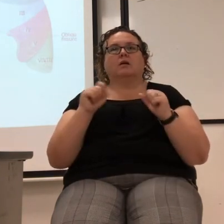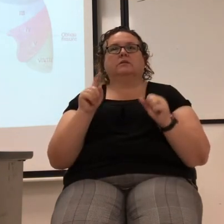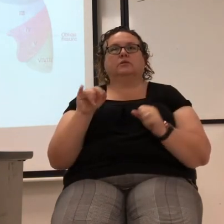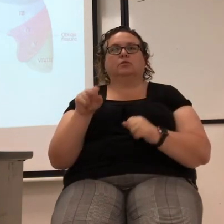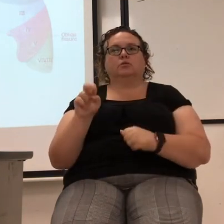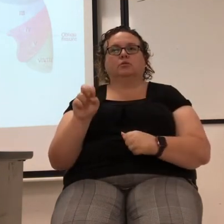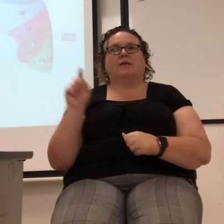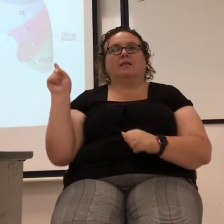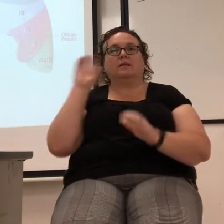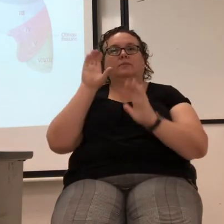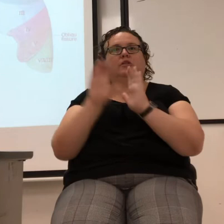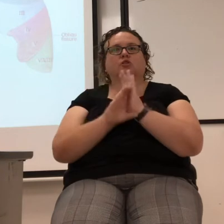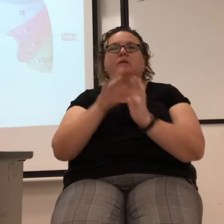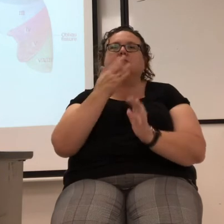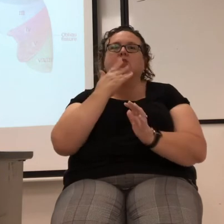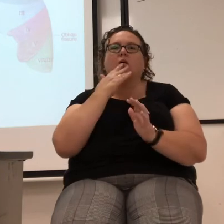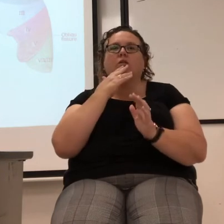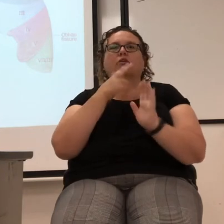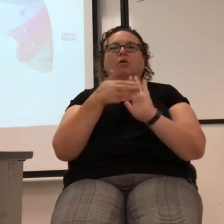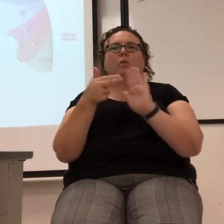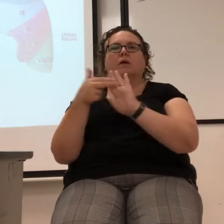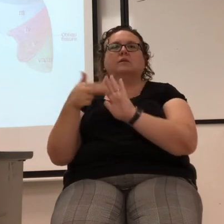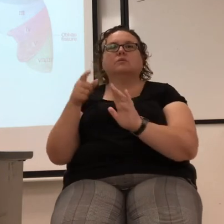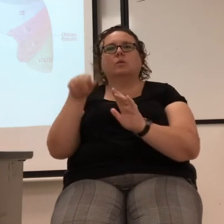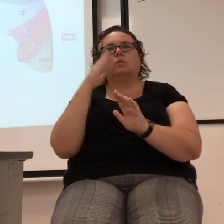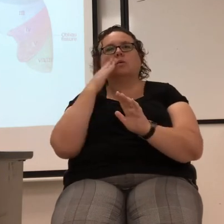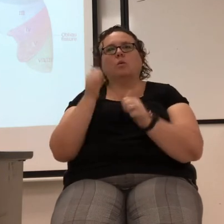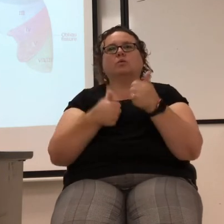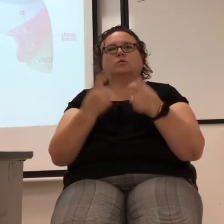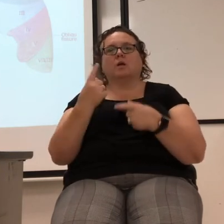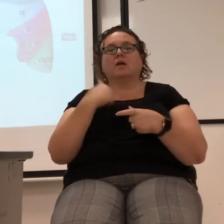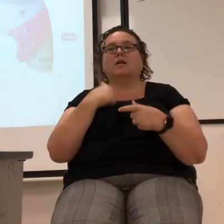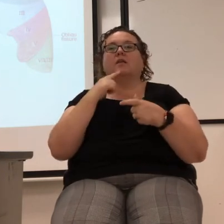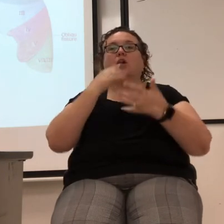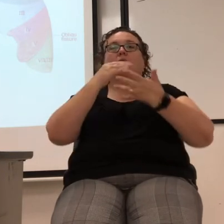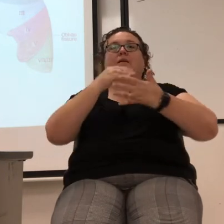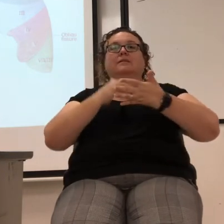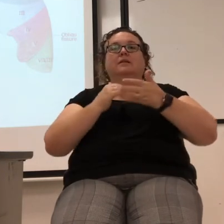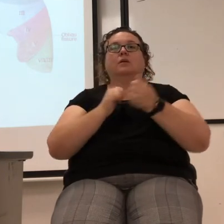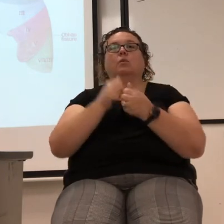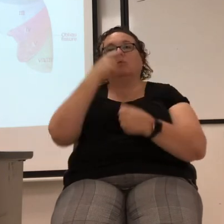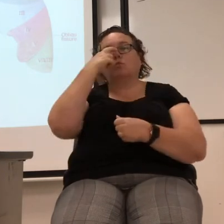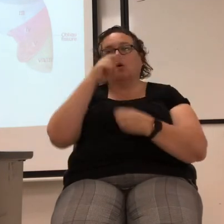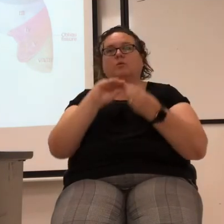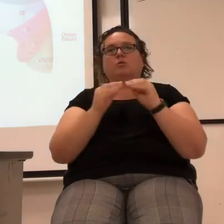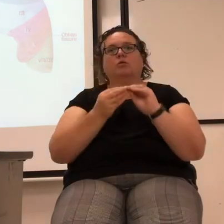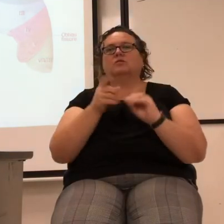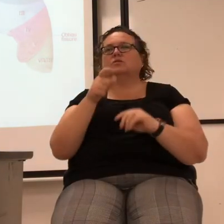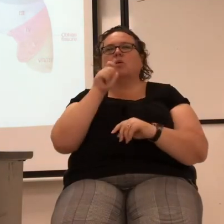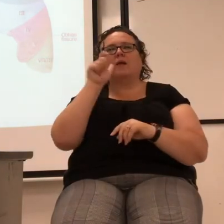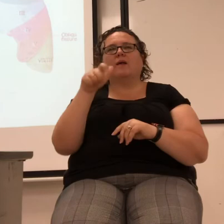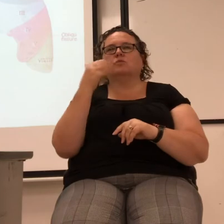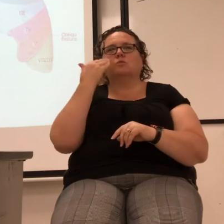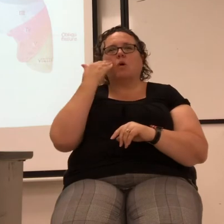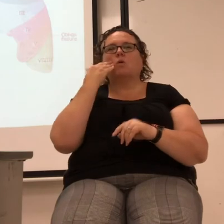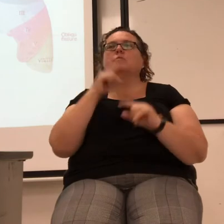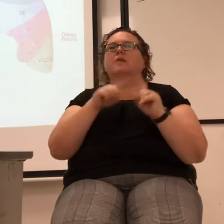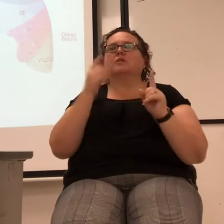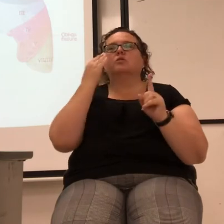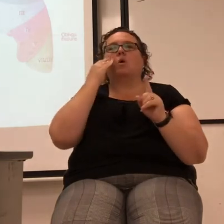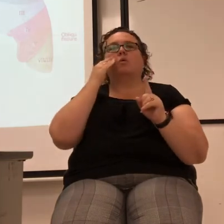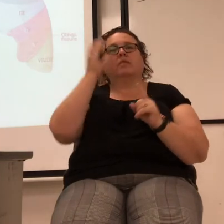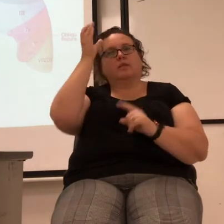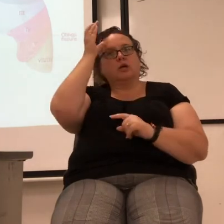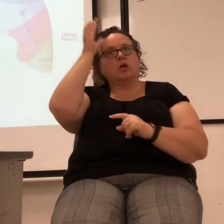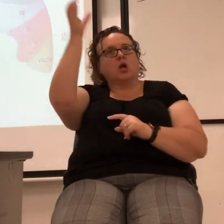In this picture, it's color-coded, so you know which one. They're listed with Roman numerals. You don't have to know those, just know the